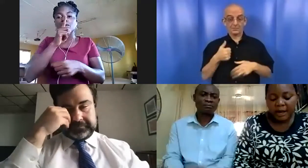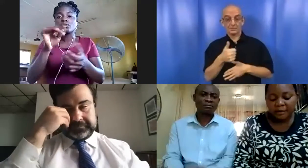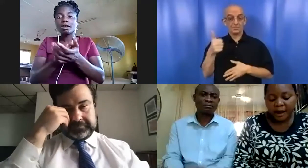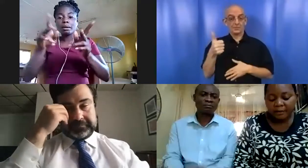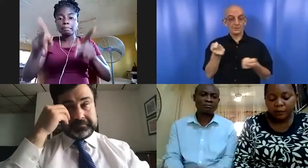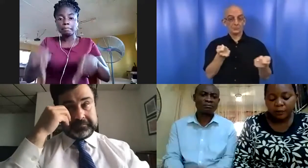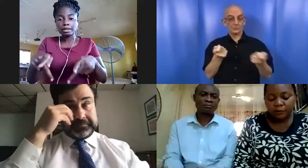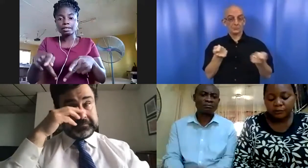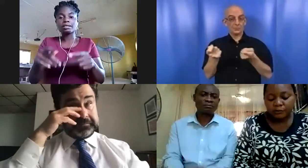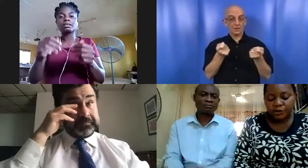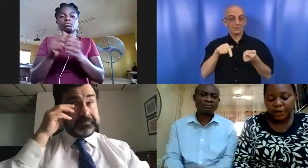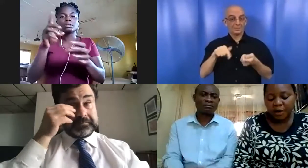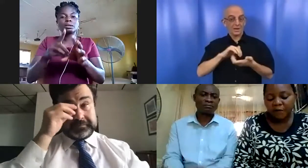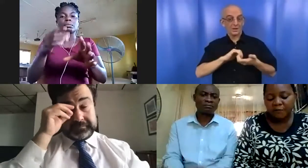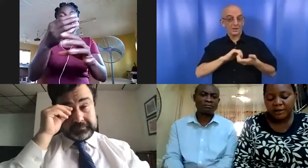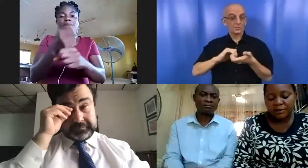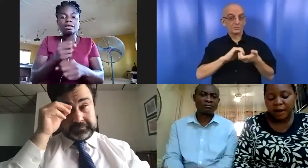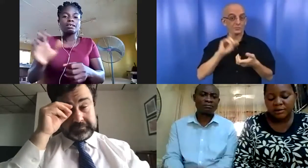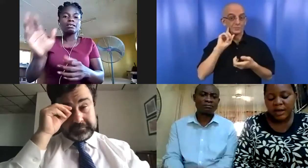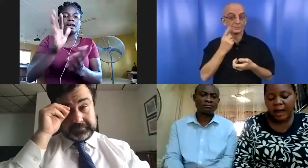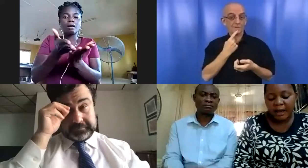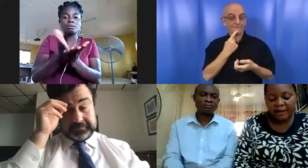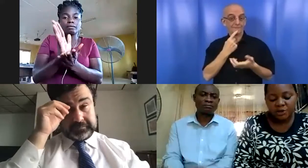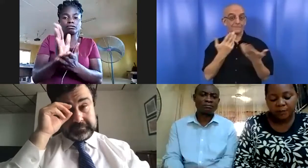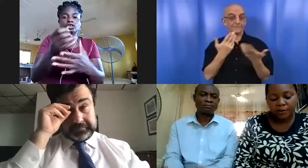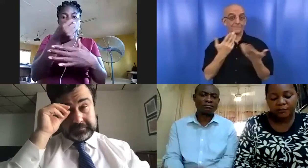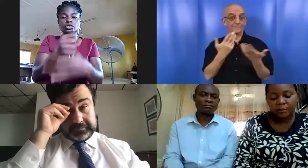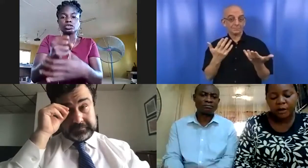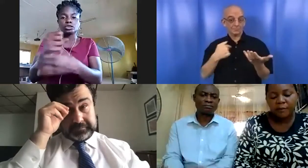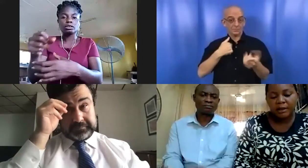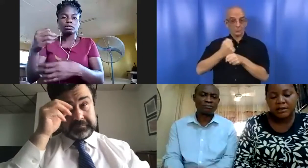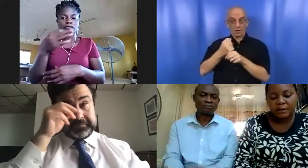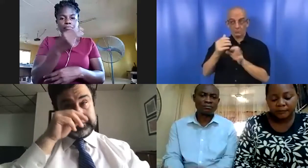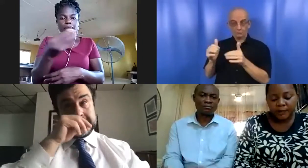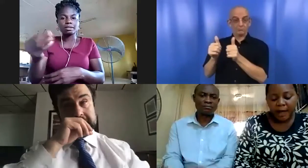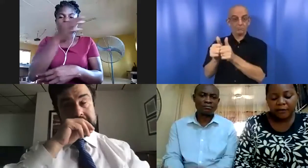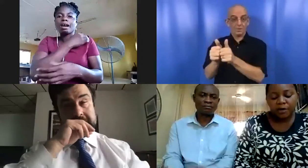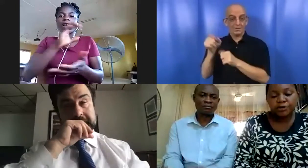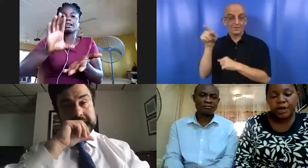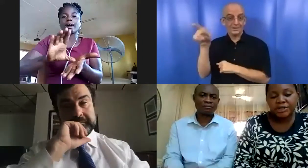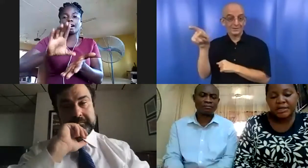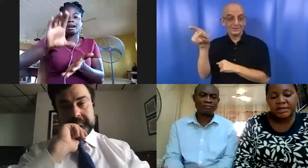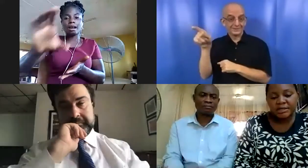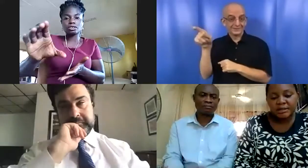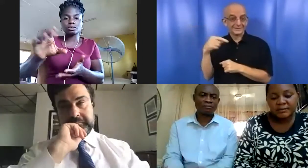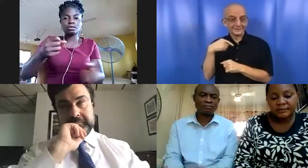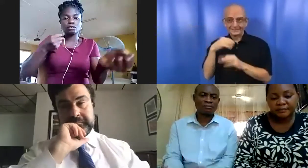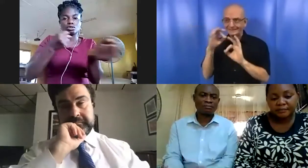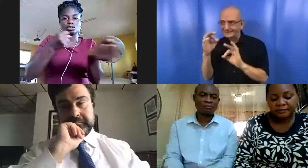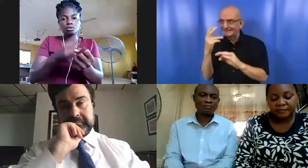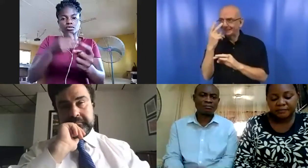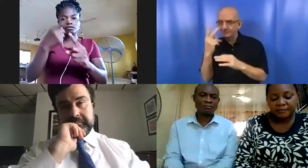get their rightful share of materials and cash support from government and voluntary agencies.